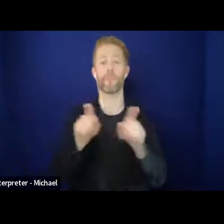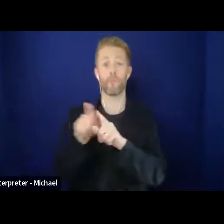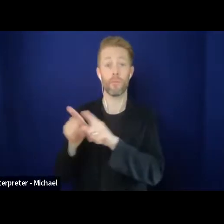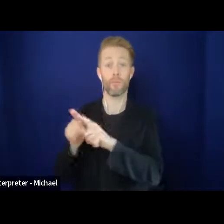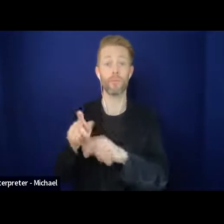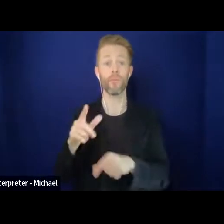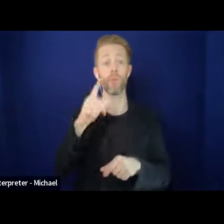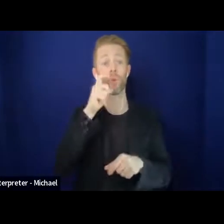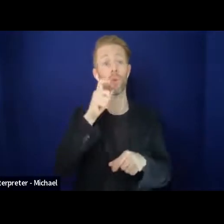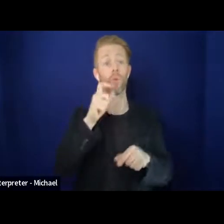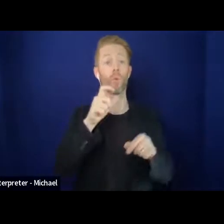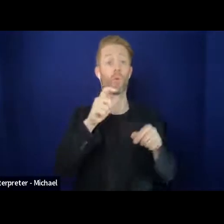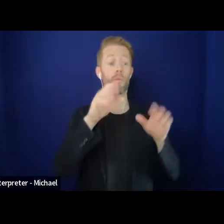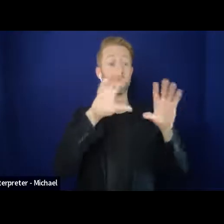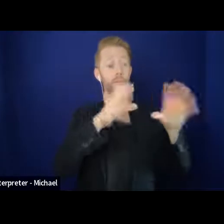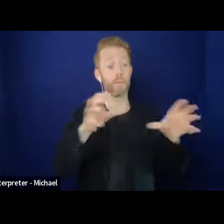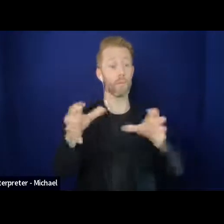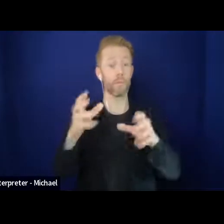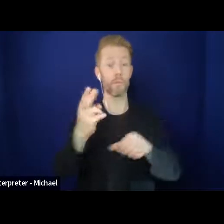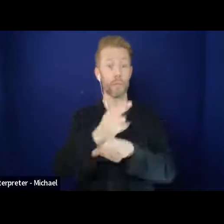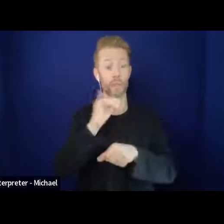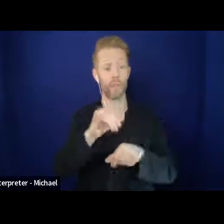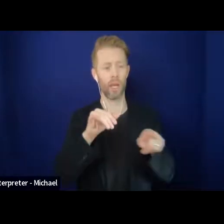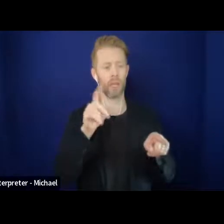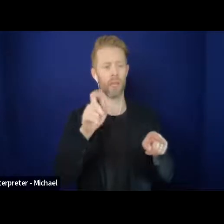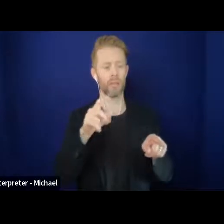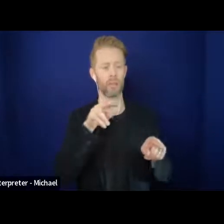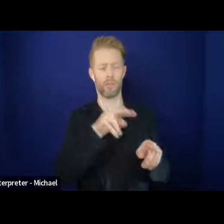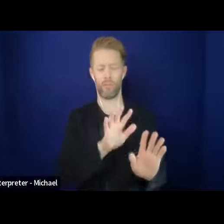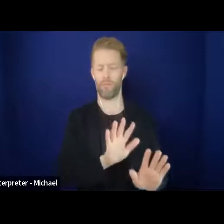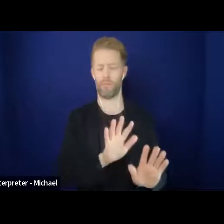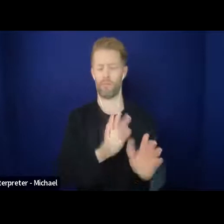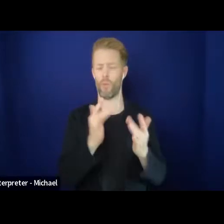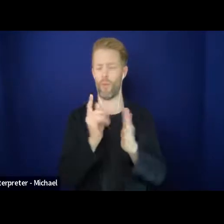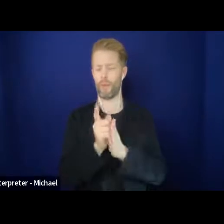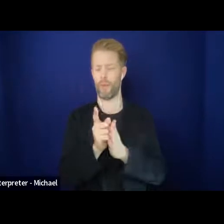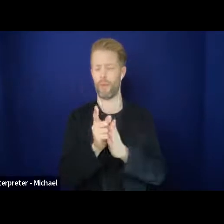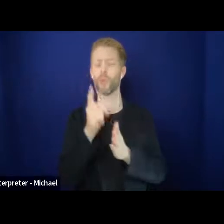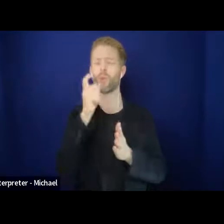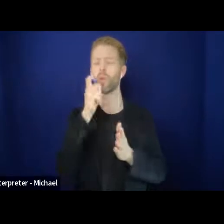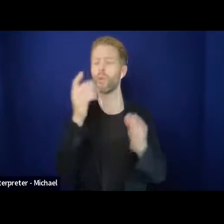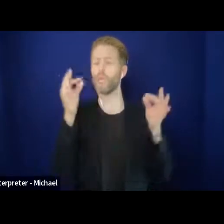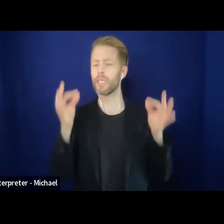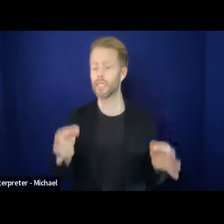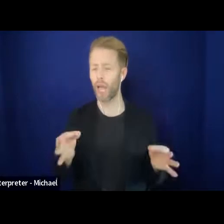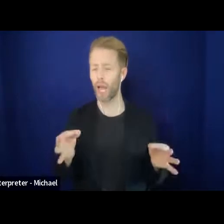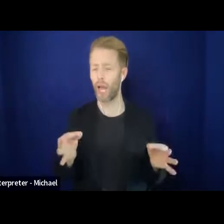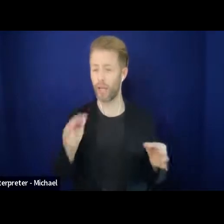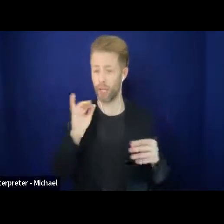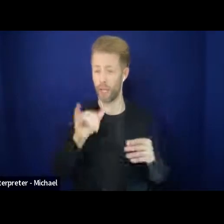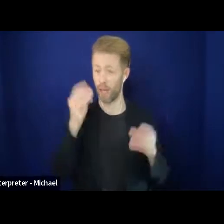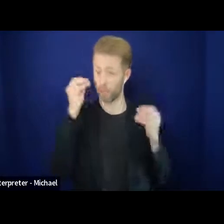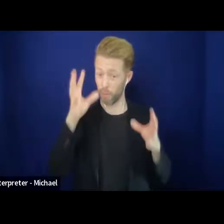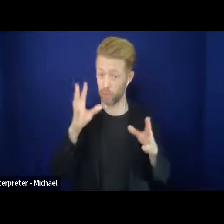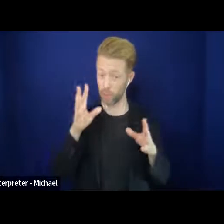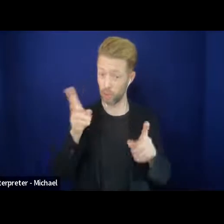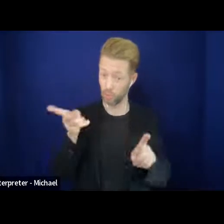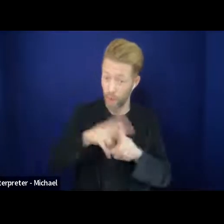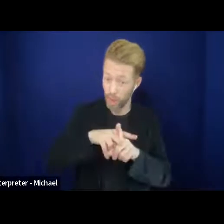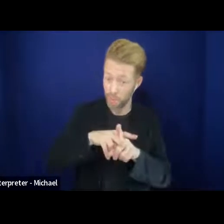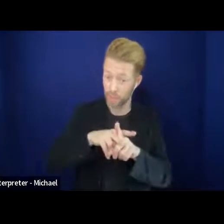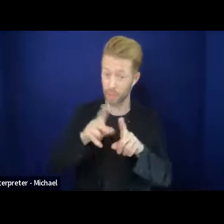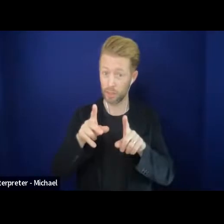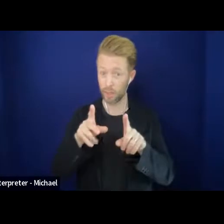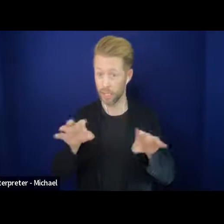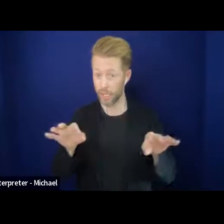should also consider who is defining or gets to define what this criteria is, or essential or even relevant, and establish